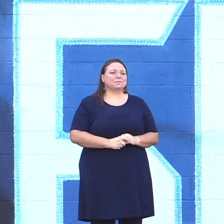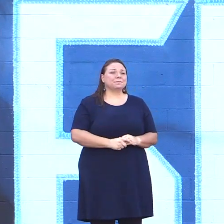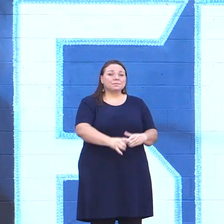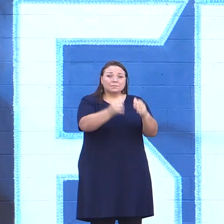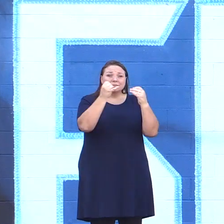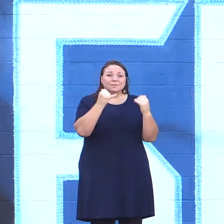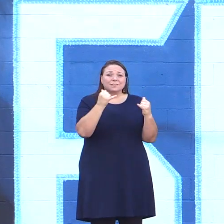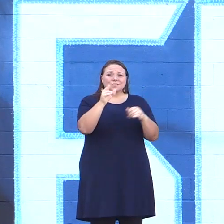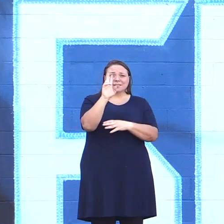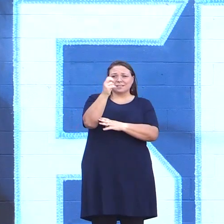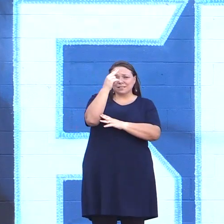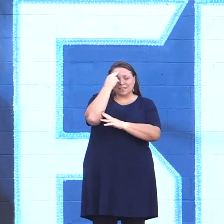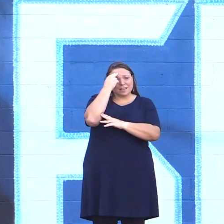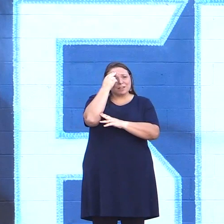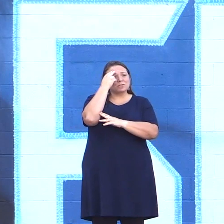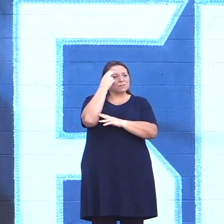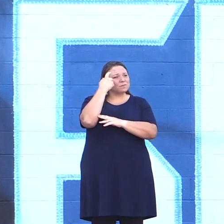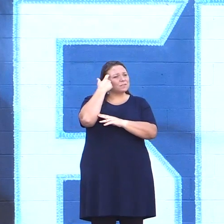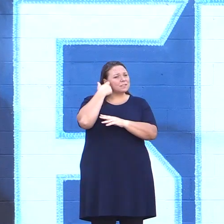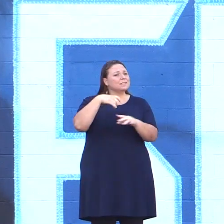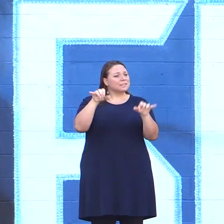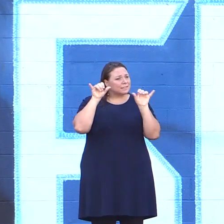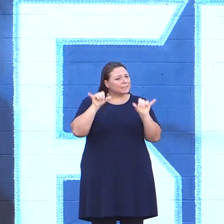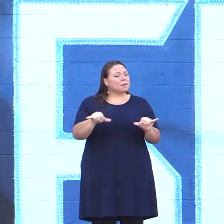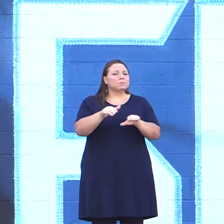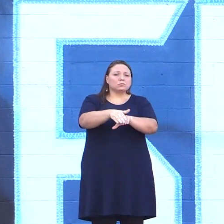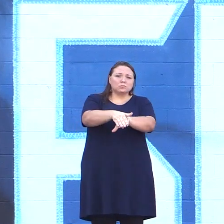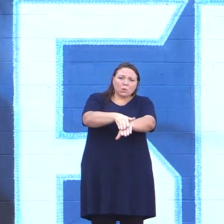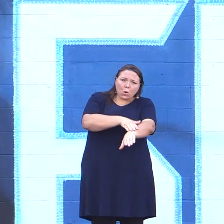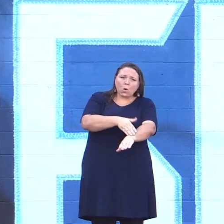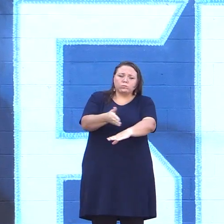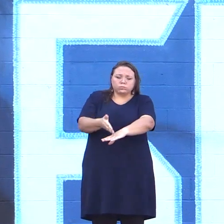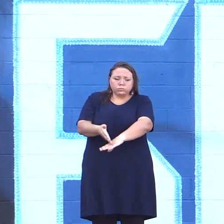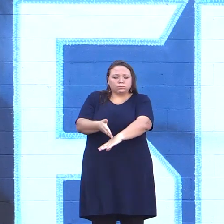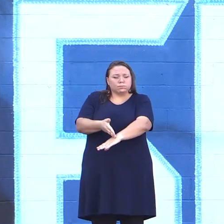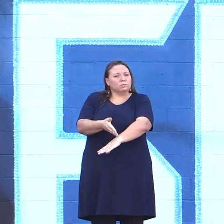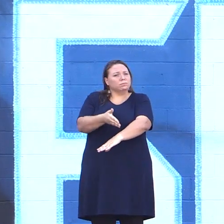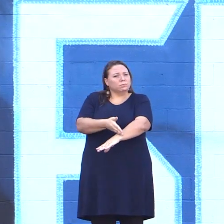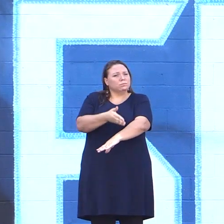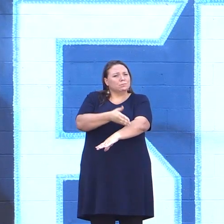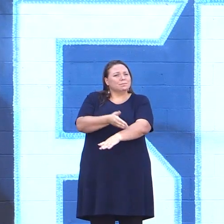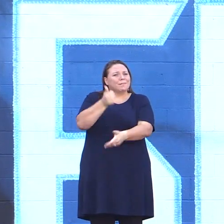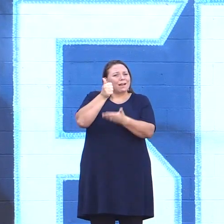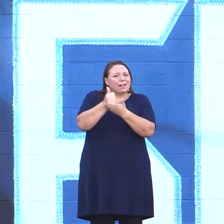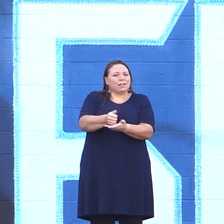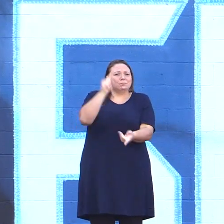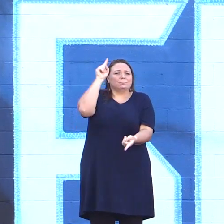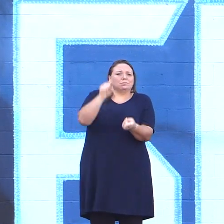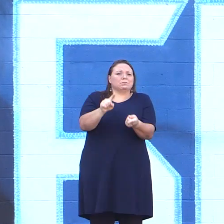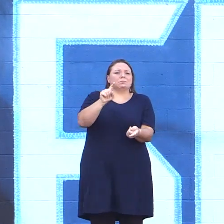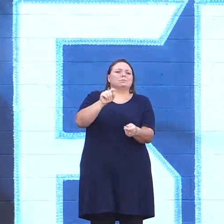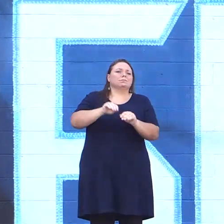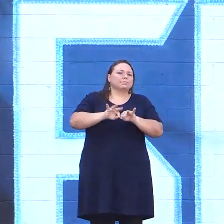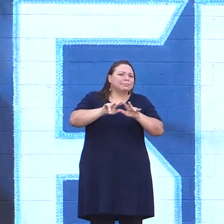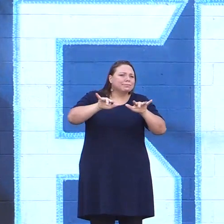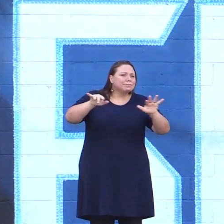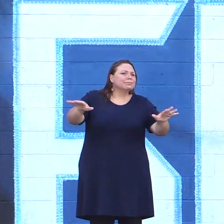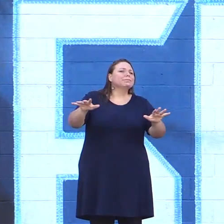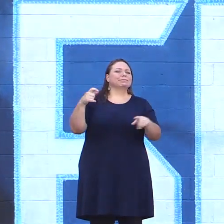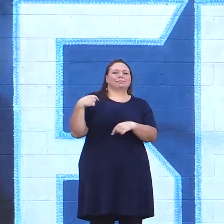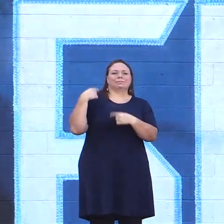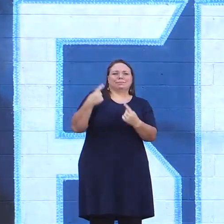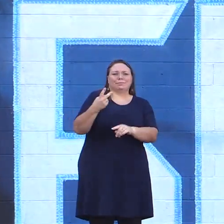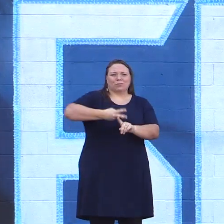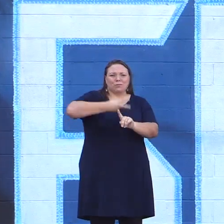today, Nashville is in the same slow, steady progress to curb the spike over the past 2 months. Progress that has